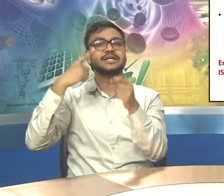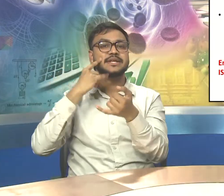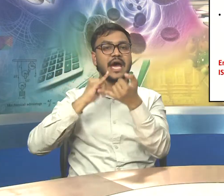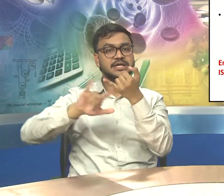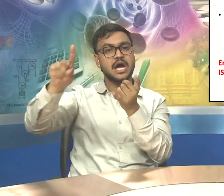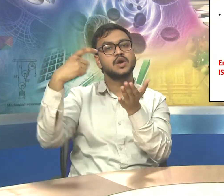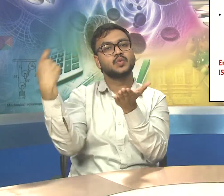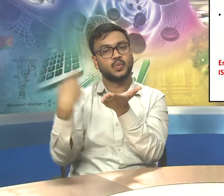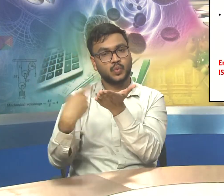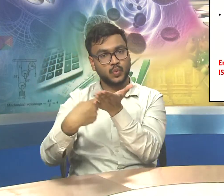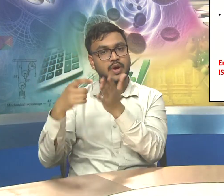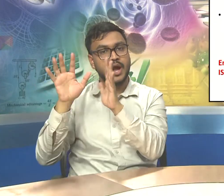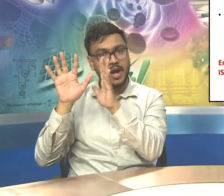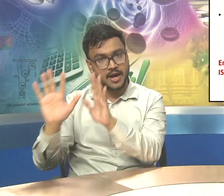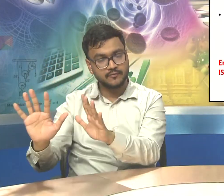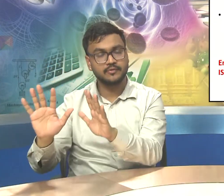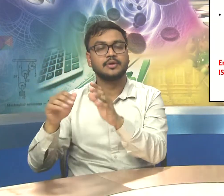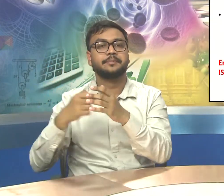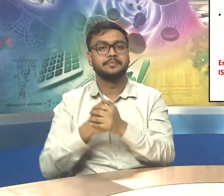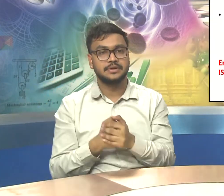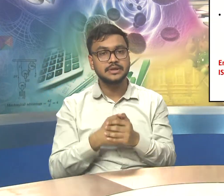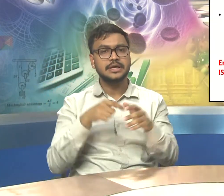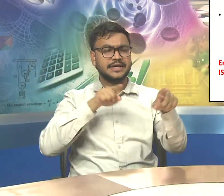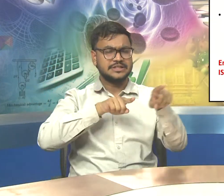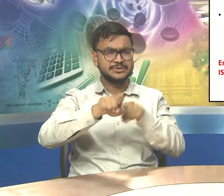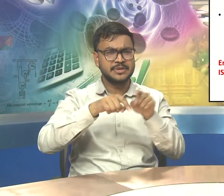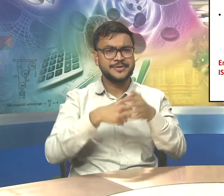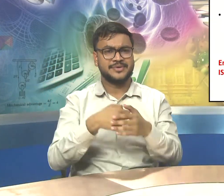beginning or in the middle, because it has rule.